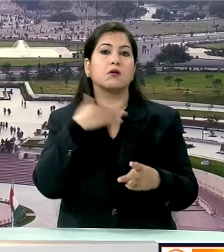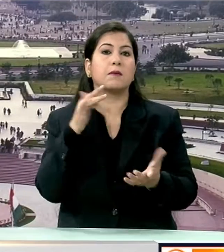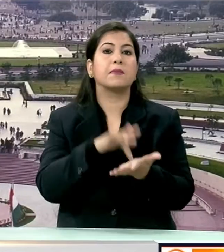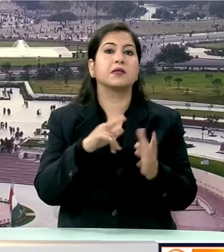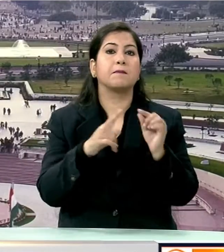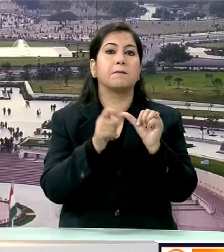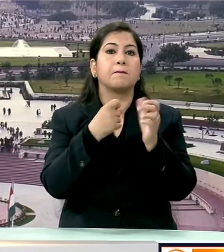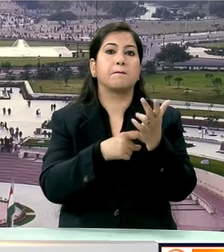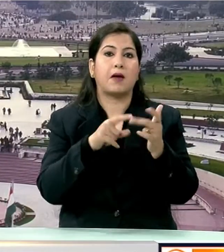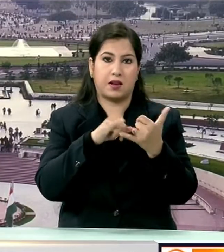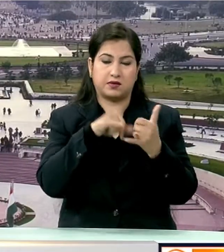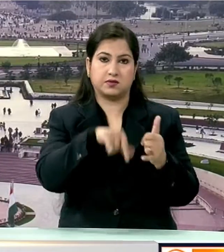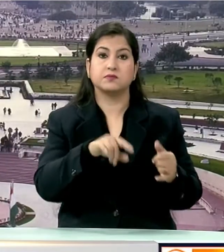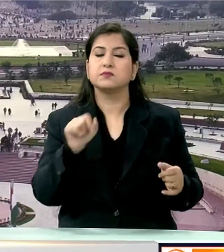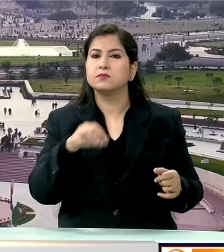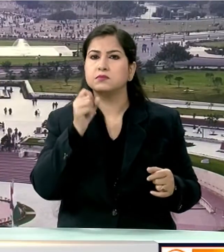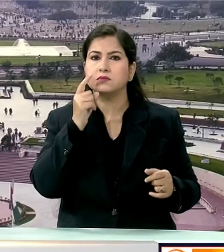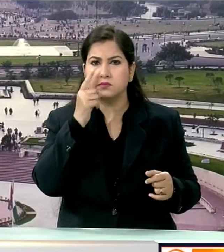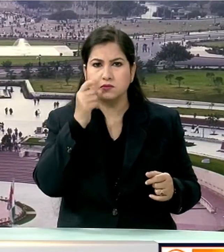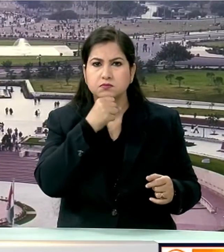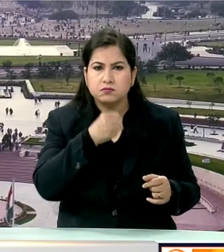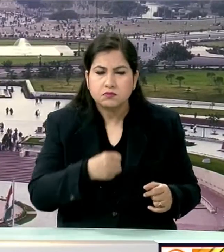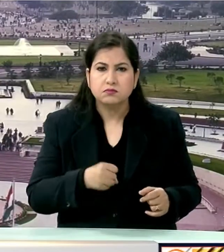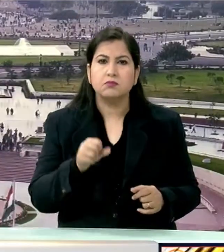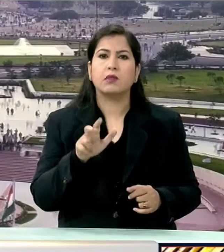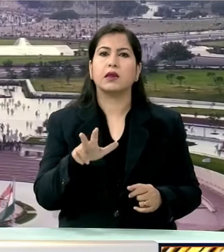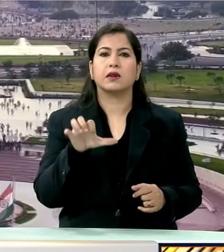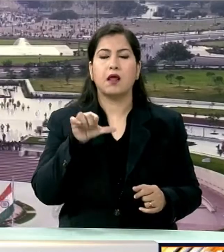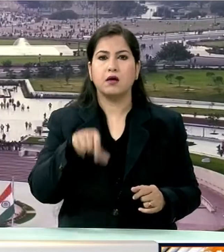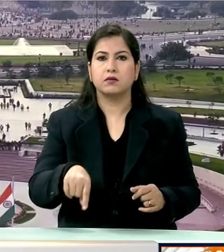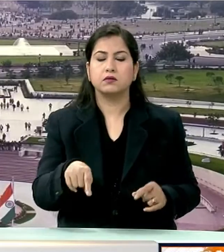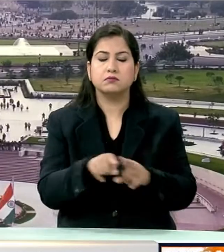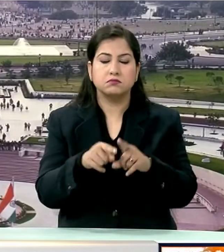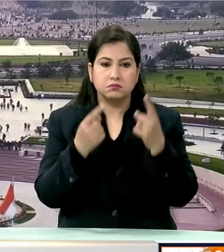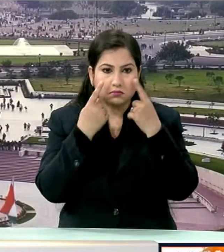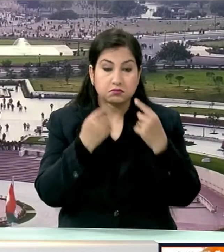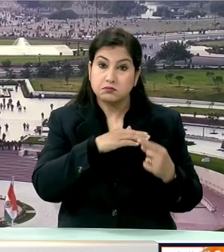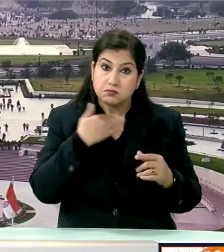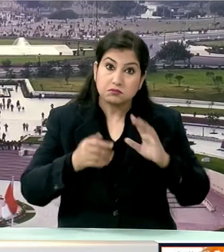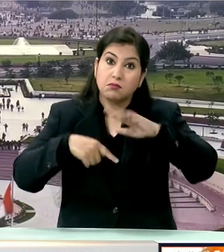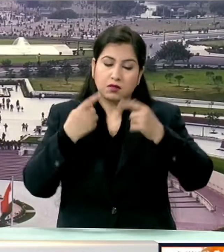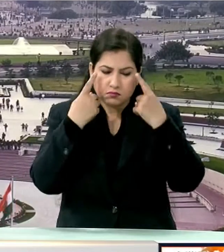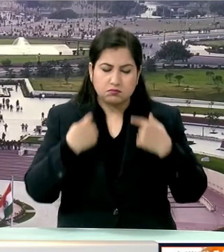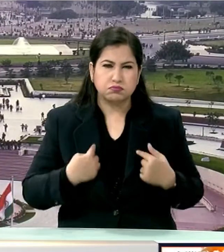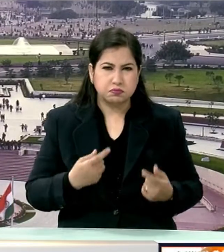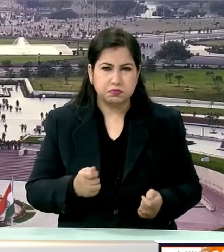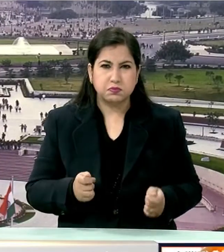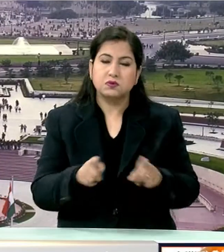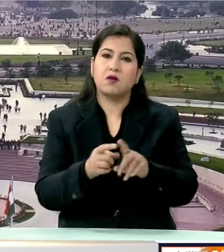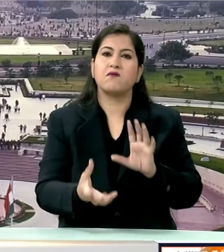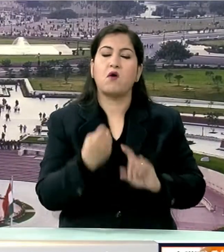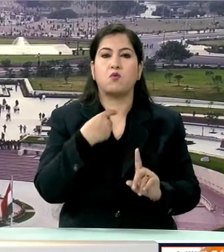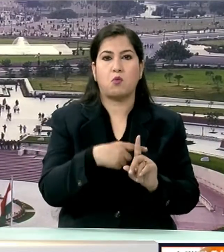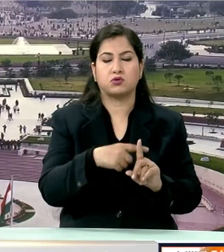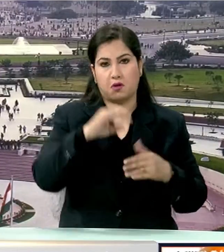and an 89-year-old woman who tested positive with the virus post-mortem in the Compiègne hospital. Since the first